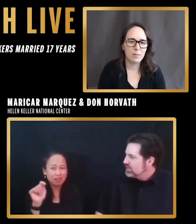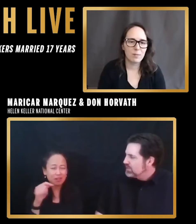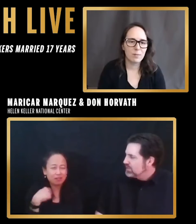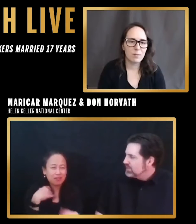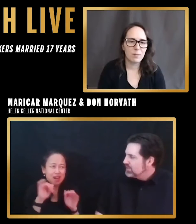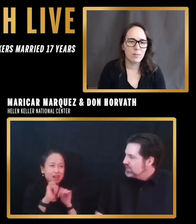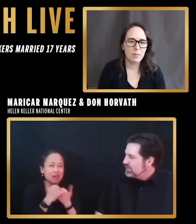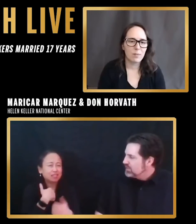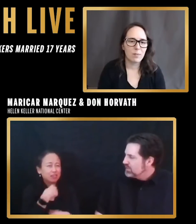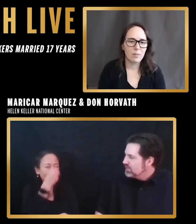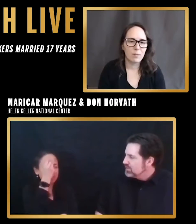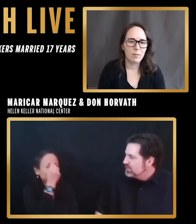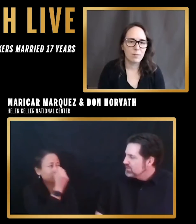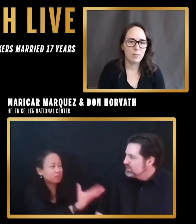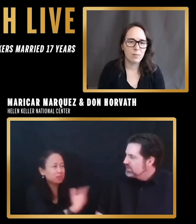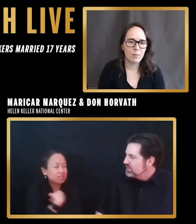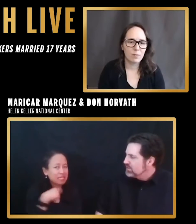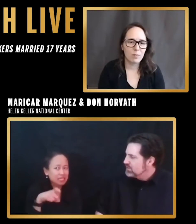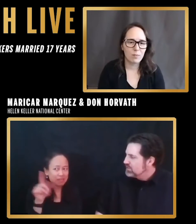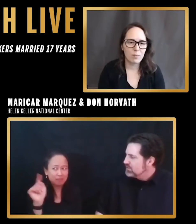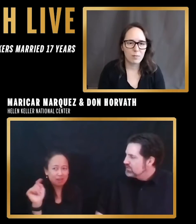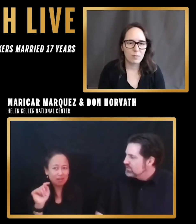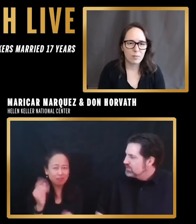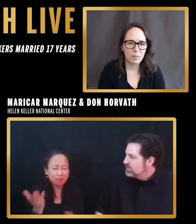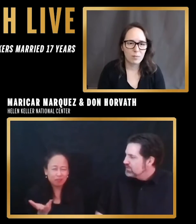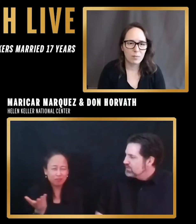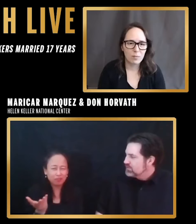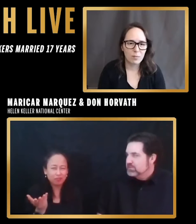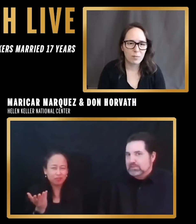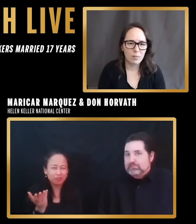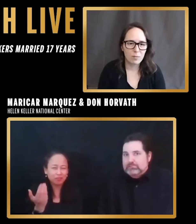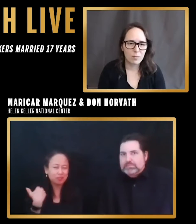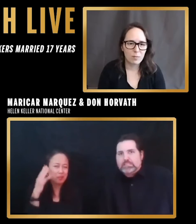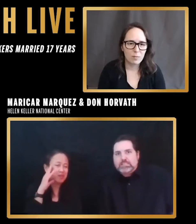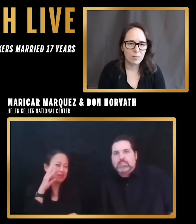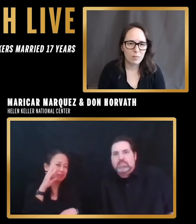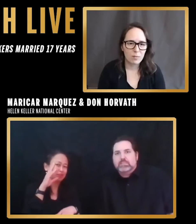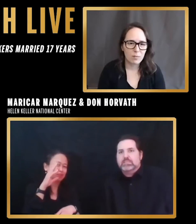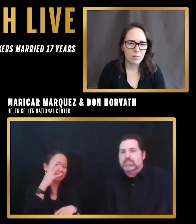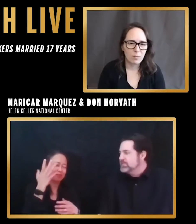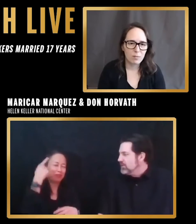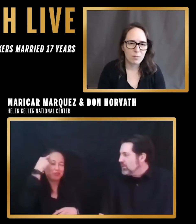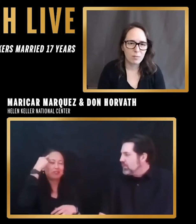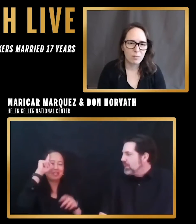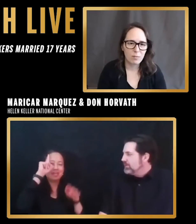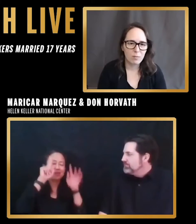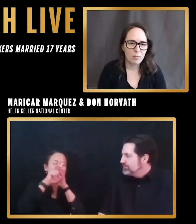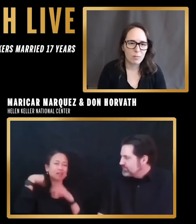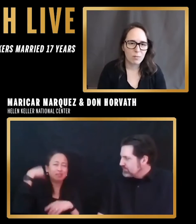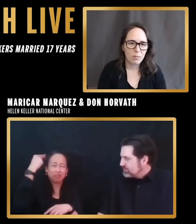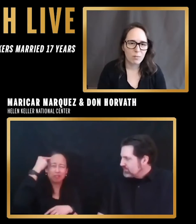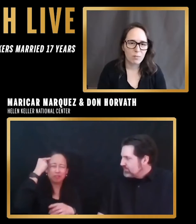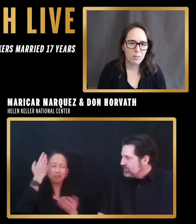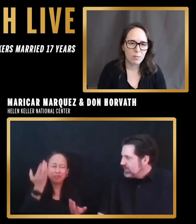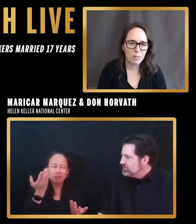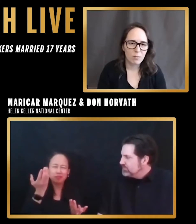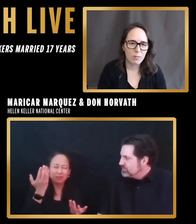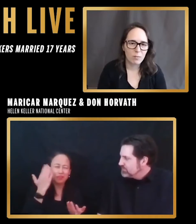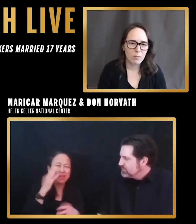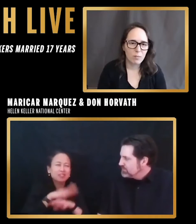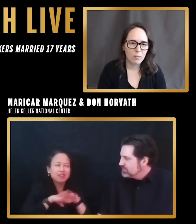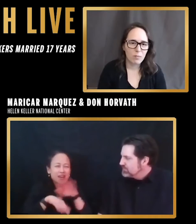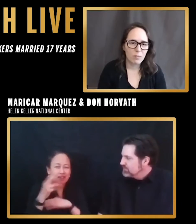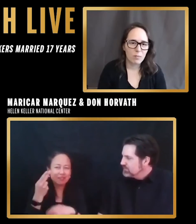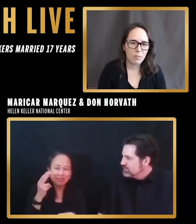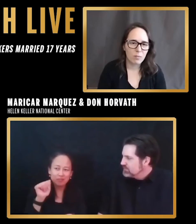And we were on this long ride and I had to go to the bathroom. And, you know, of course, I'm in the back seat of the tandem bicycle. And I'm